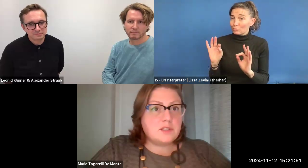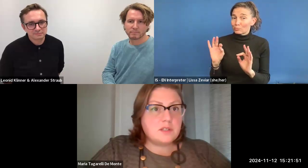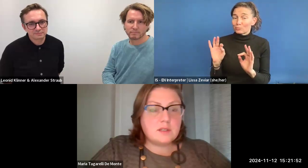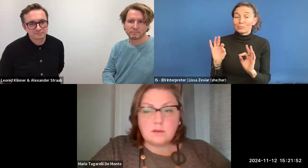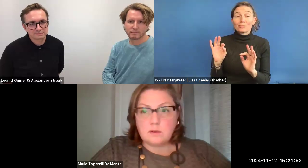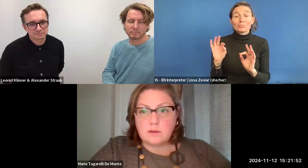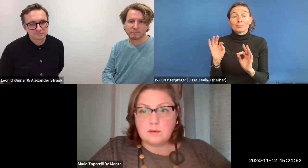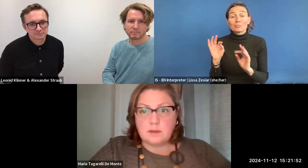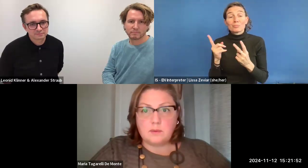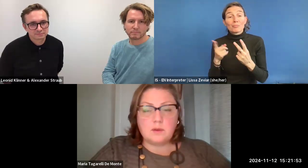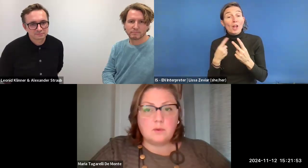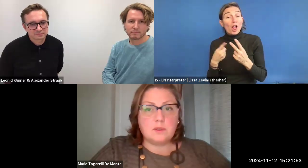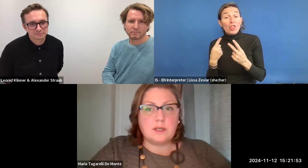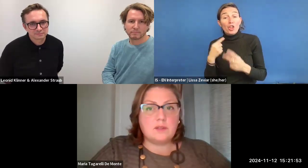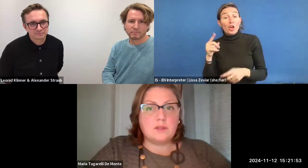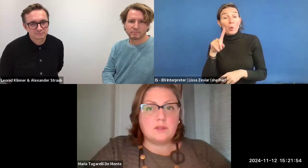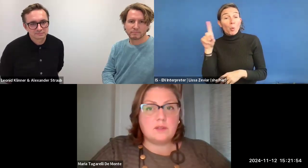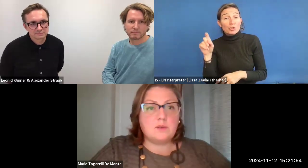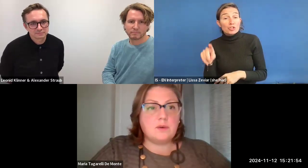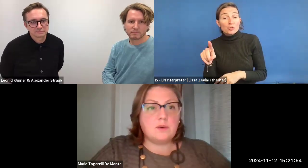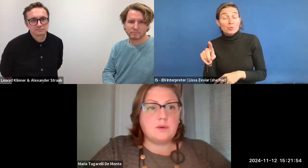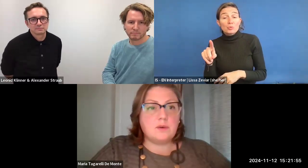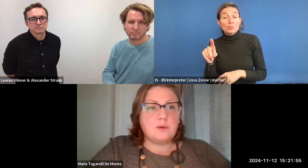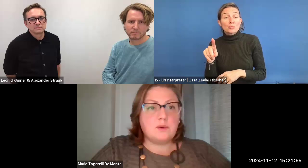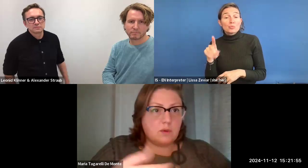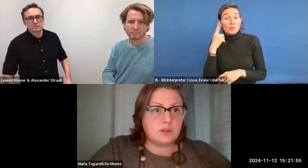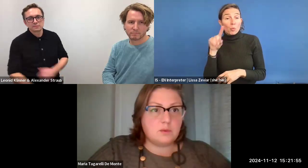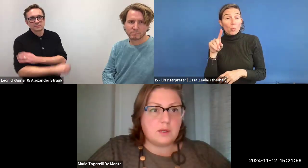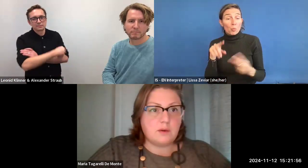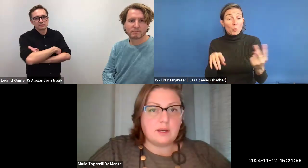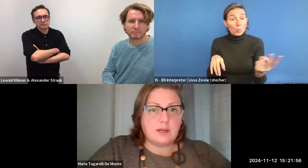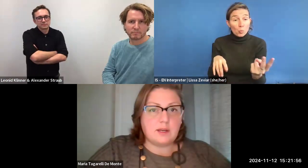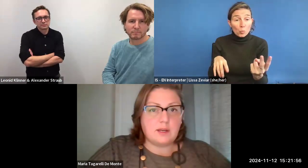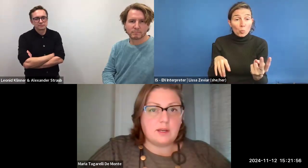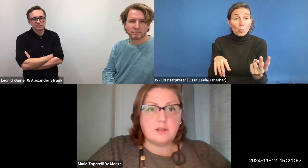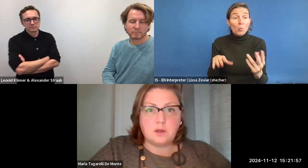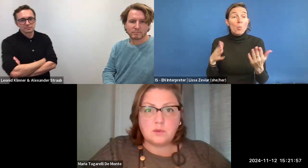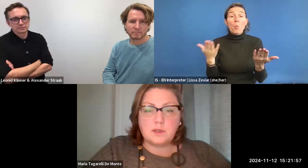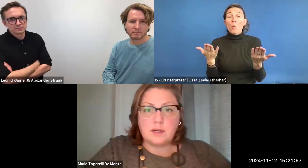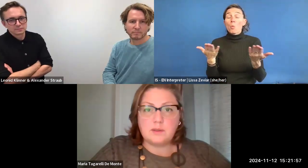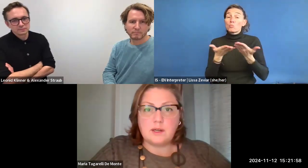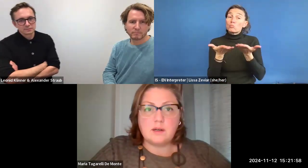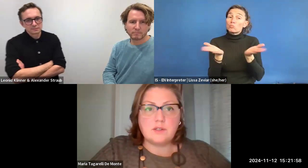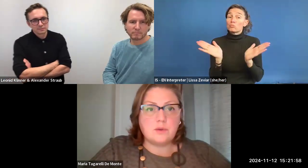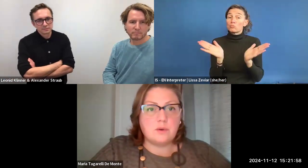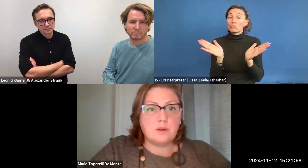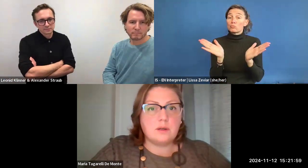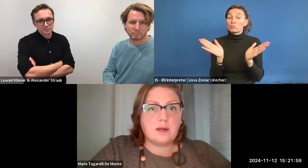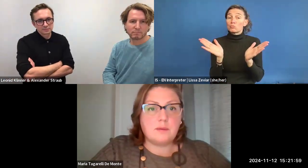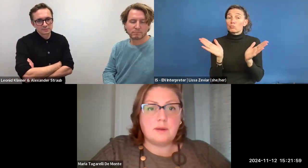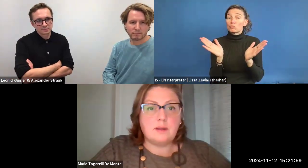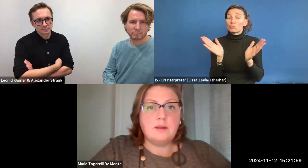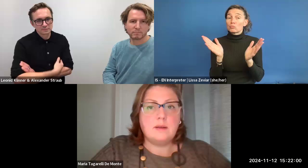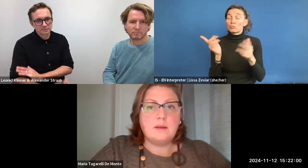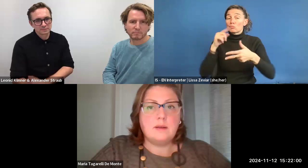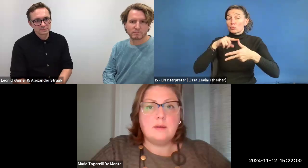Any other question or anyone who would like to ask questions, not only to Leo and Alexander, but also to Claudia Harsh